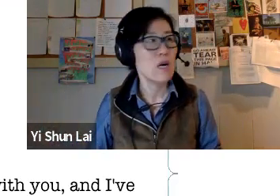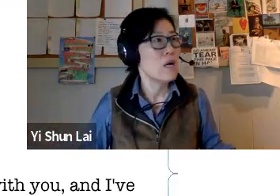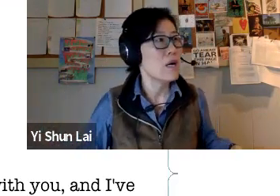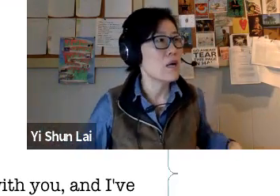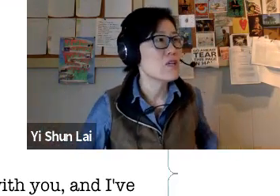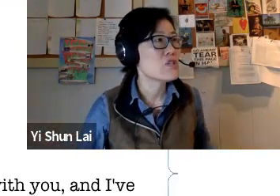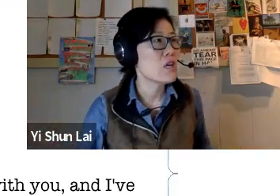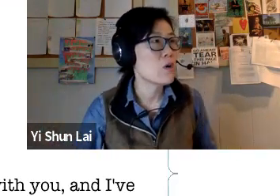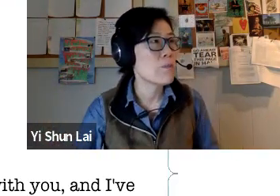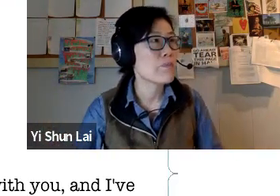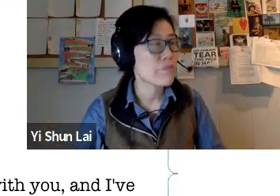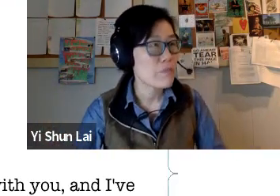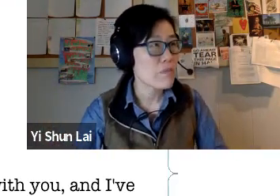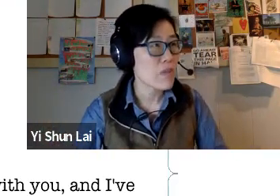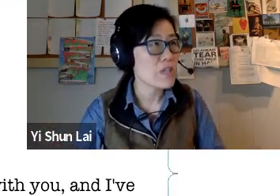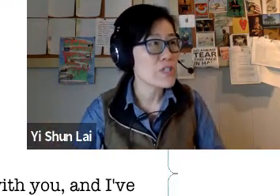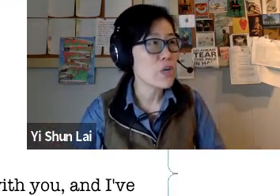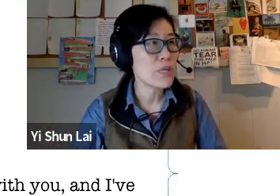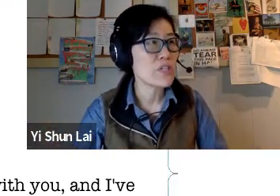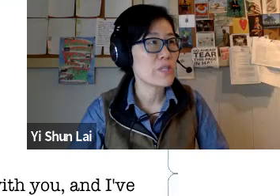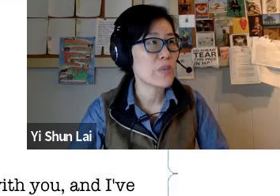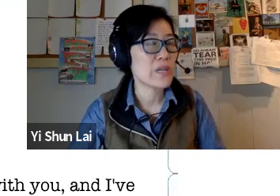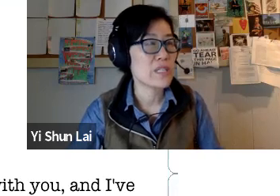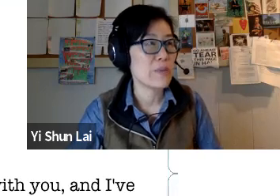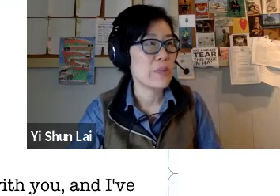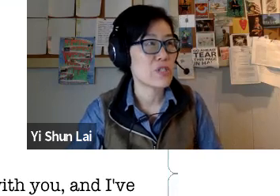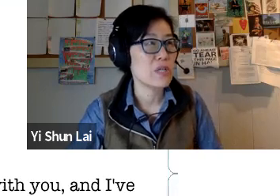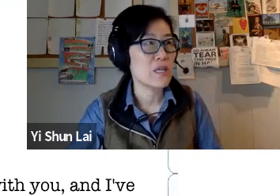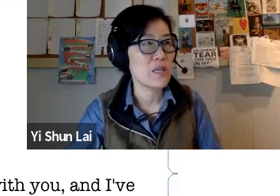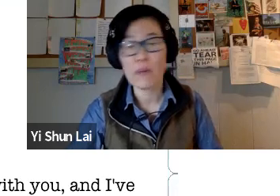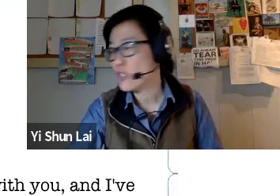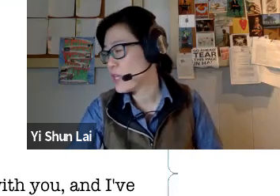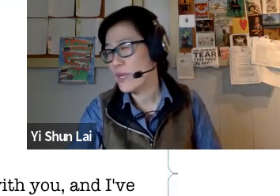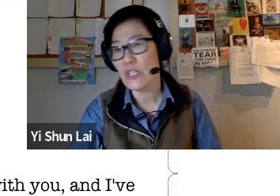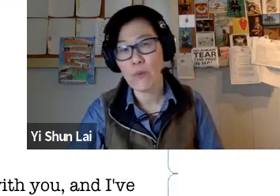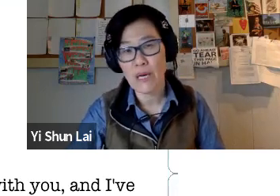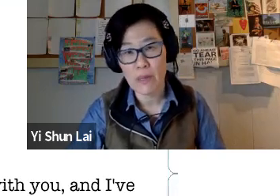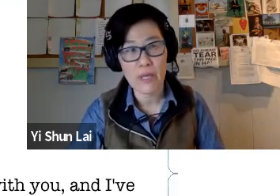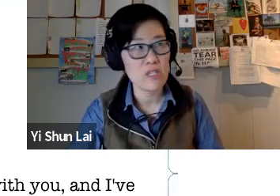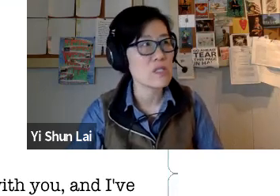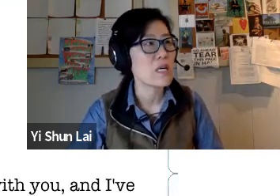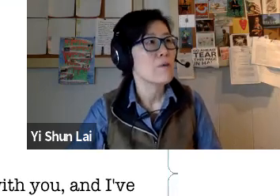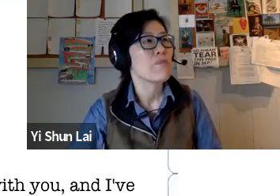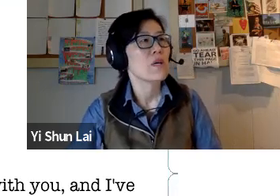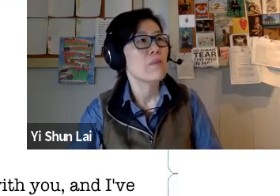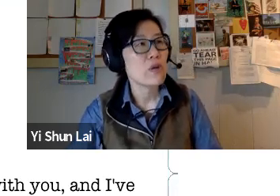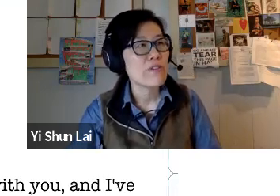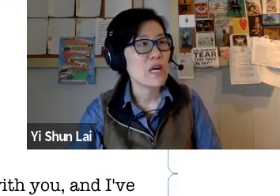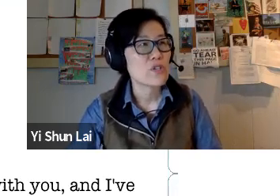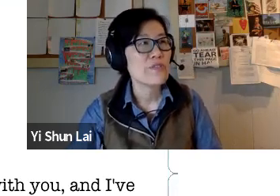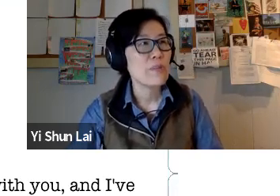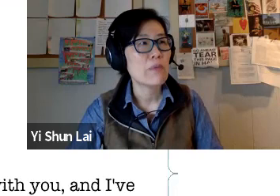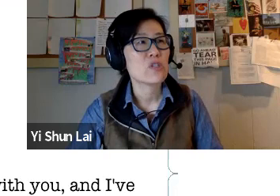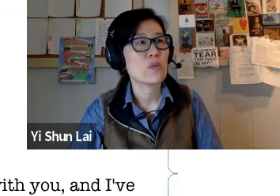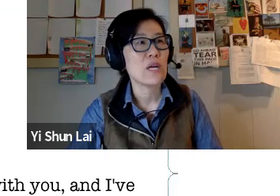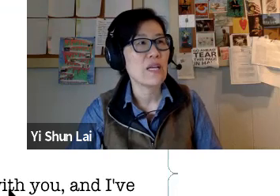essay. So here's the opening. Dear Ms. Browning is the name of the publisher. The publisher, by the way, is Homebound Publications. My good friend